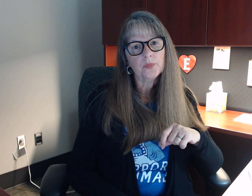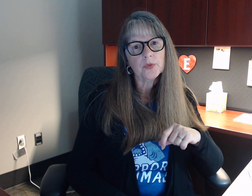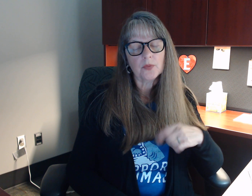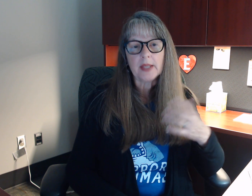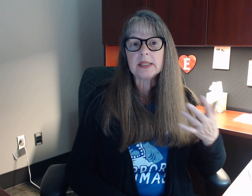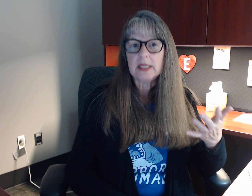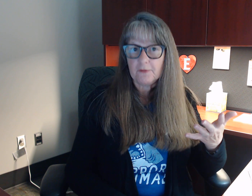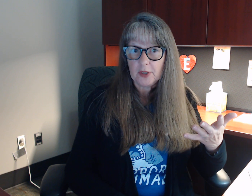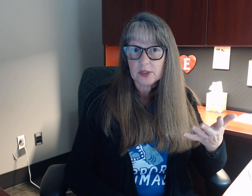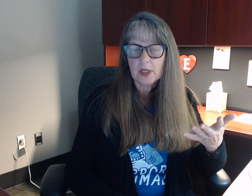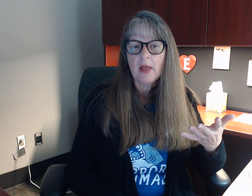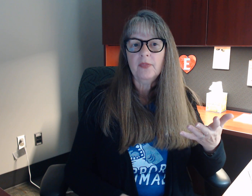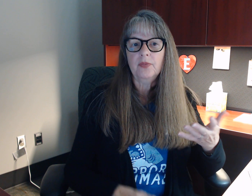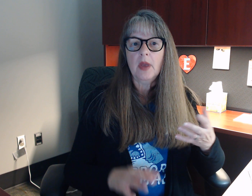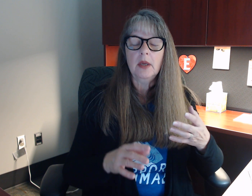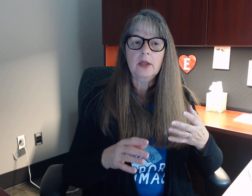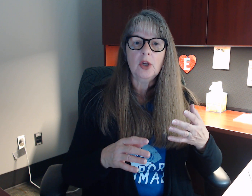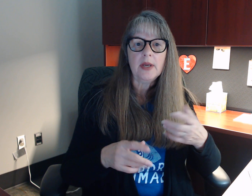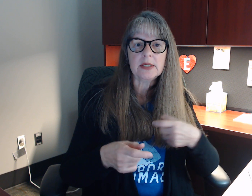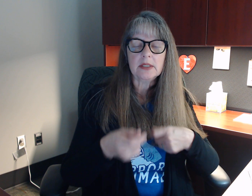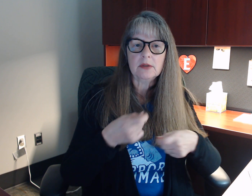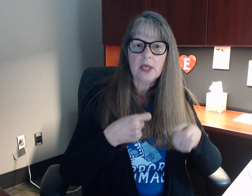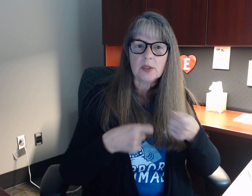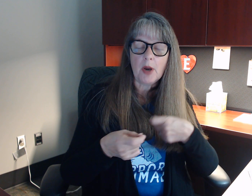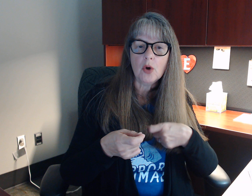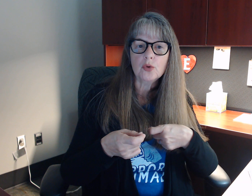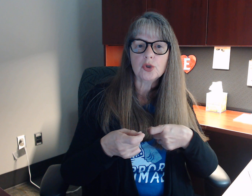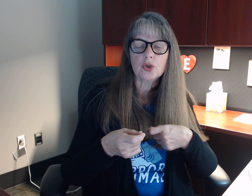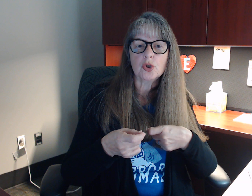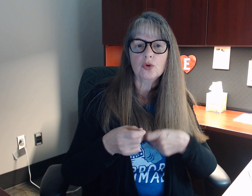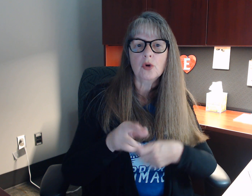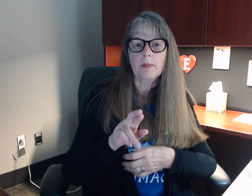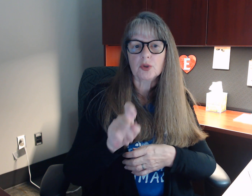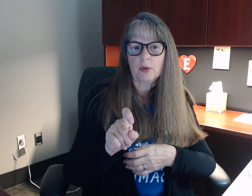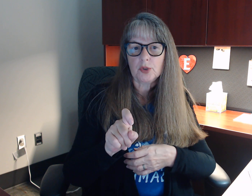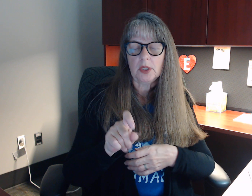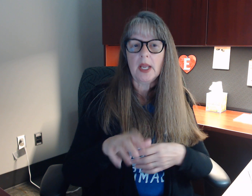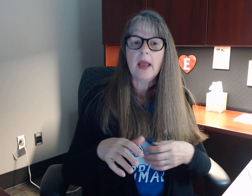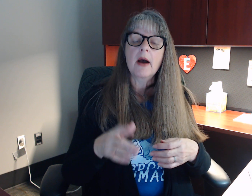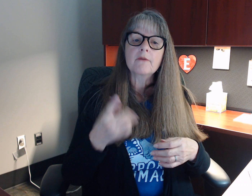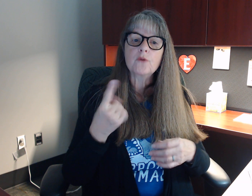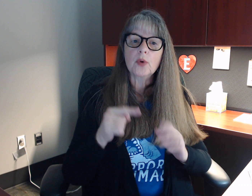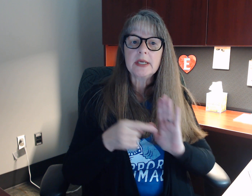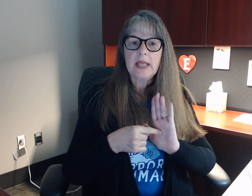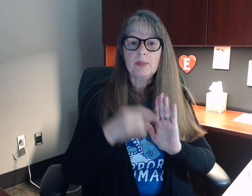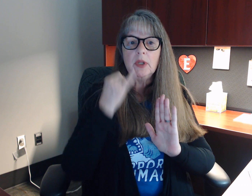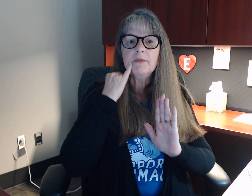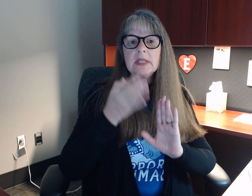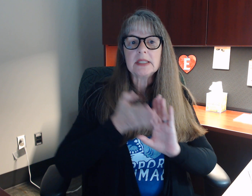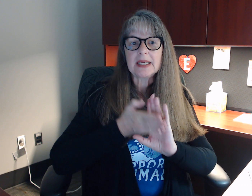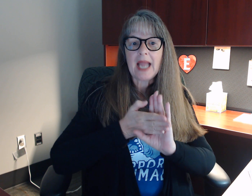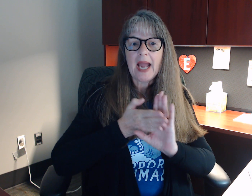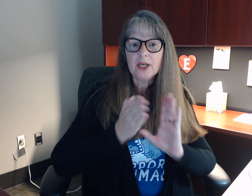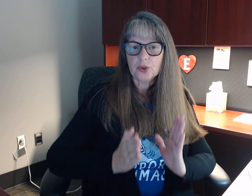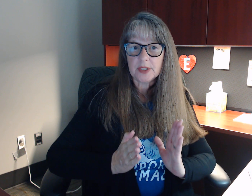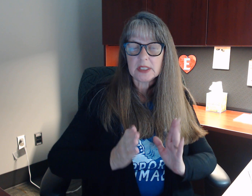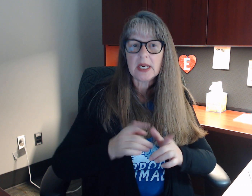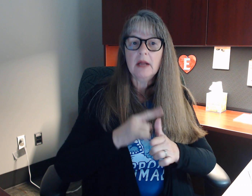So that's the difference, as opposed to a prescription. For example, if it's a psychiatrist,